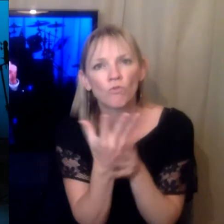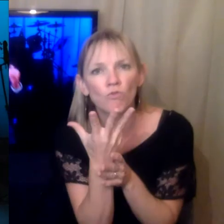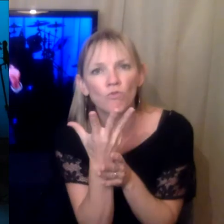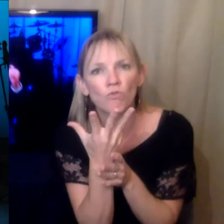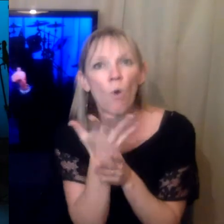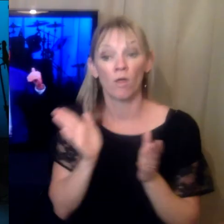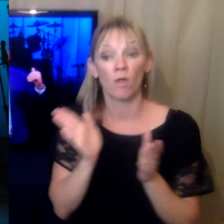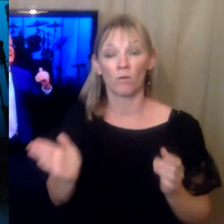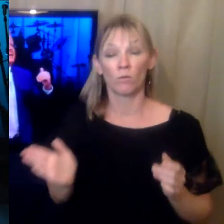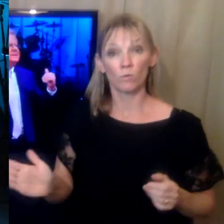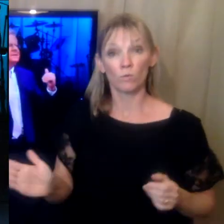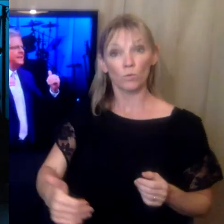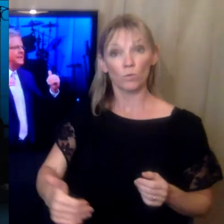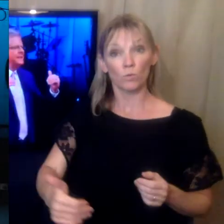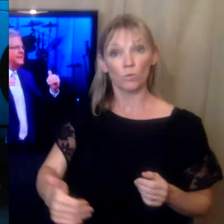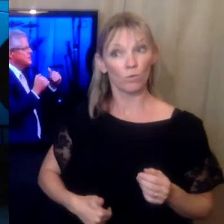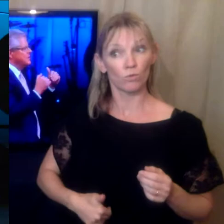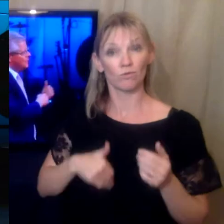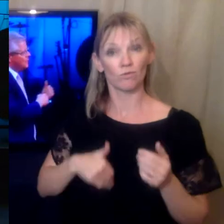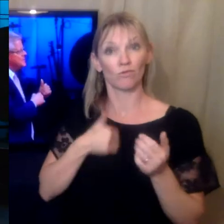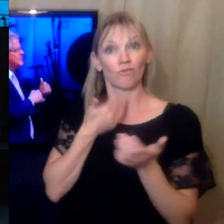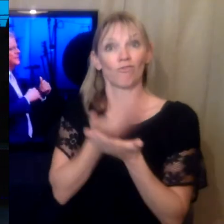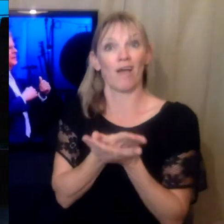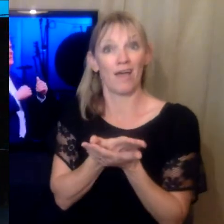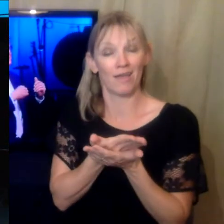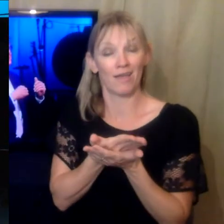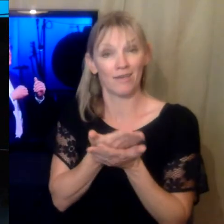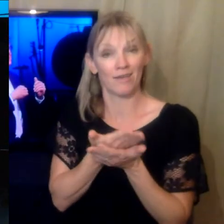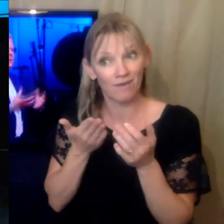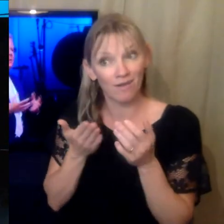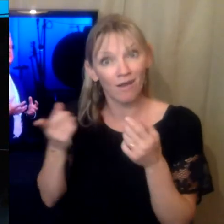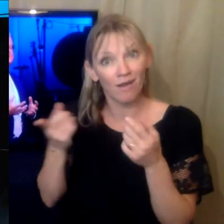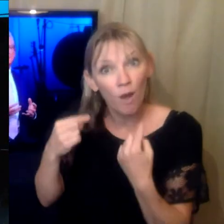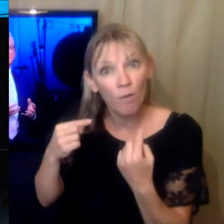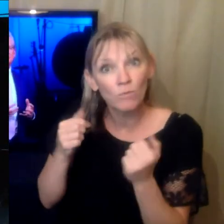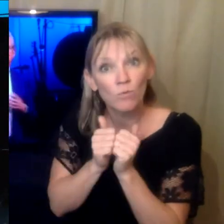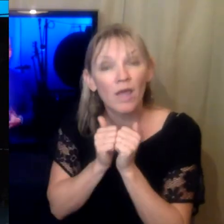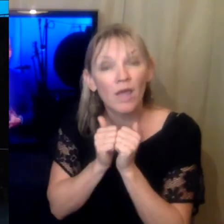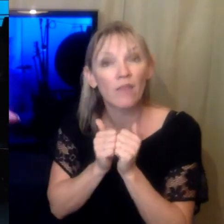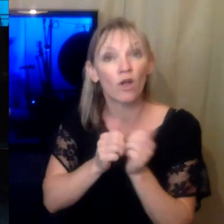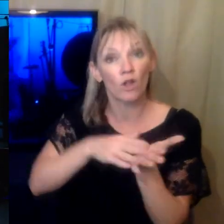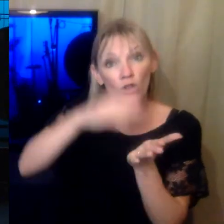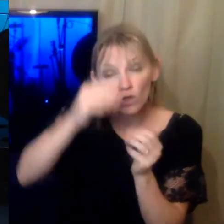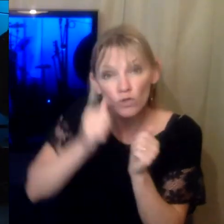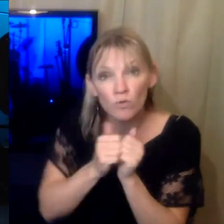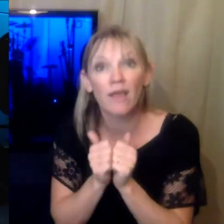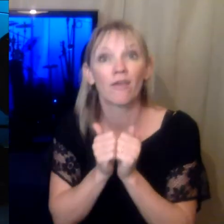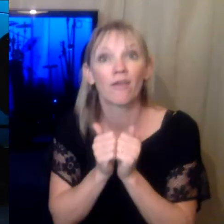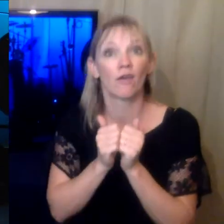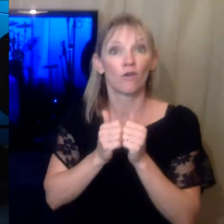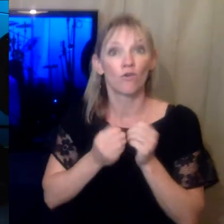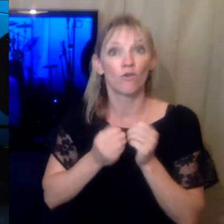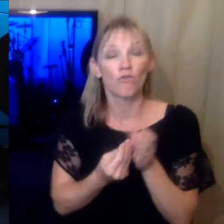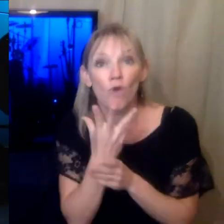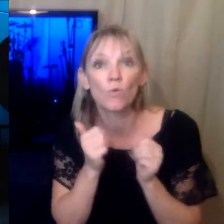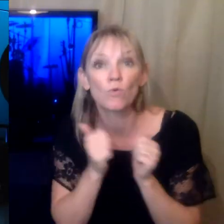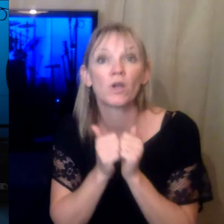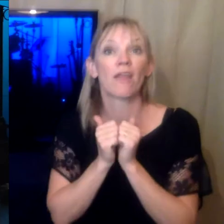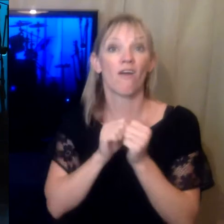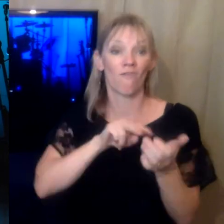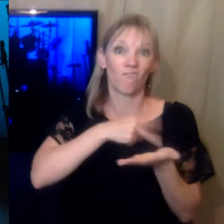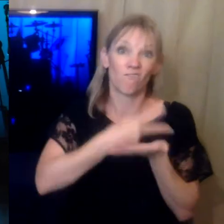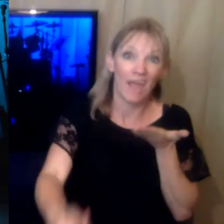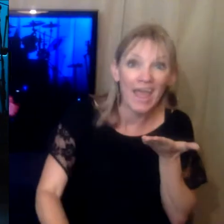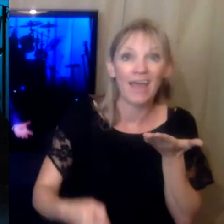souls that incarnated together to learn together, grow together, to fall down and lift each other up together,